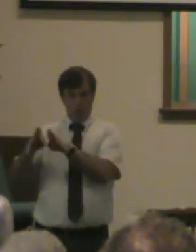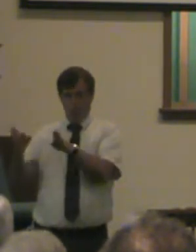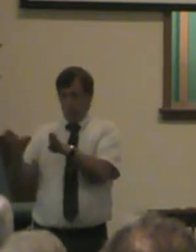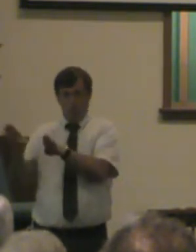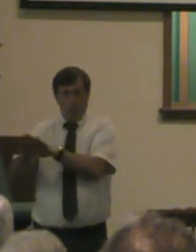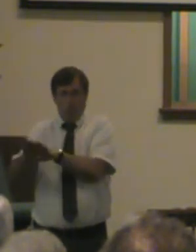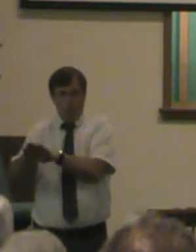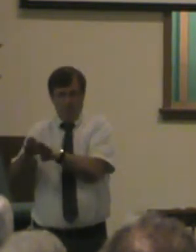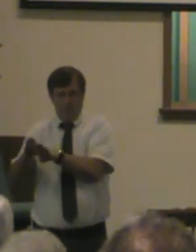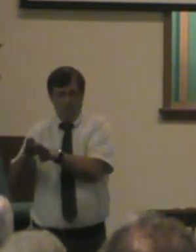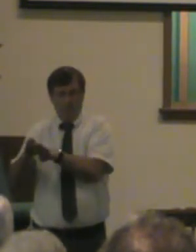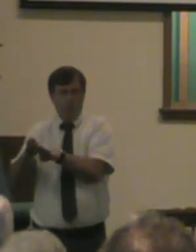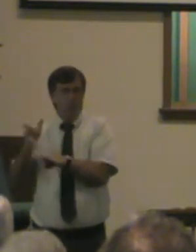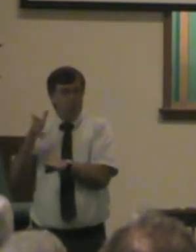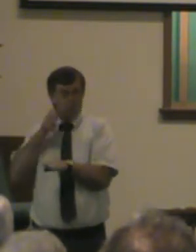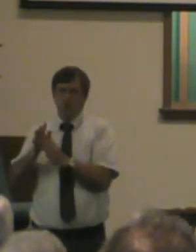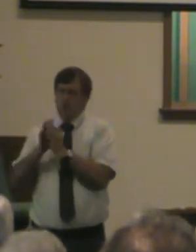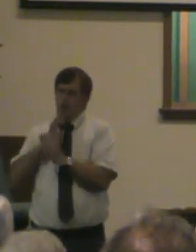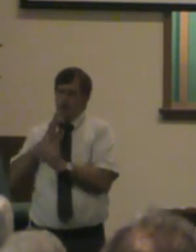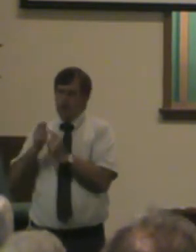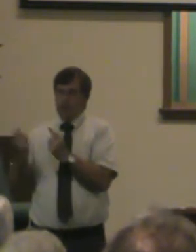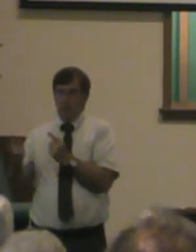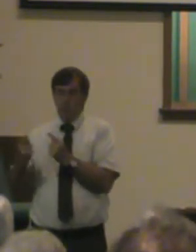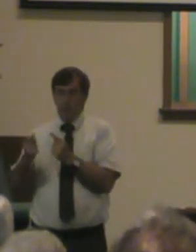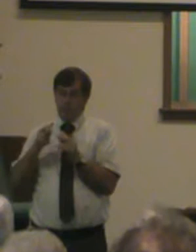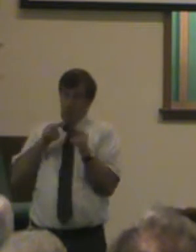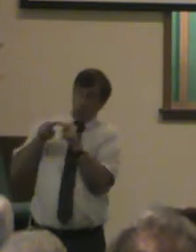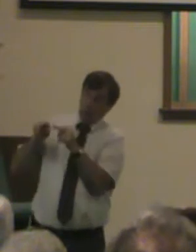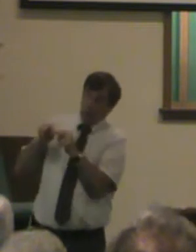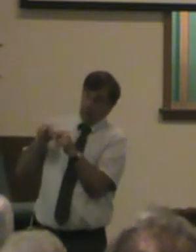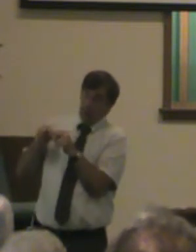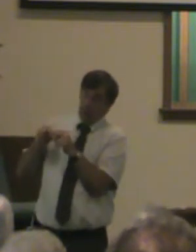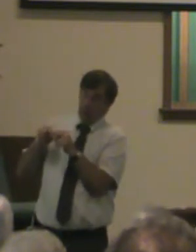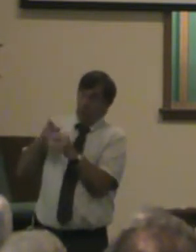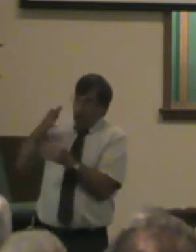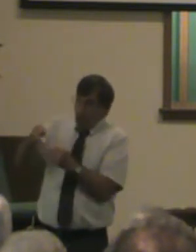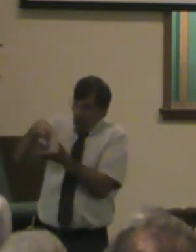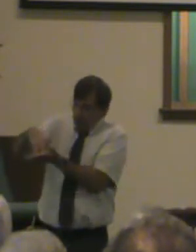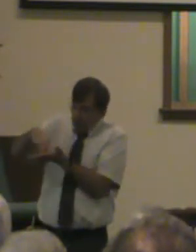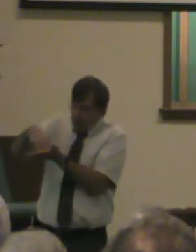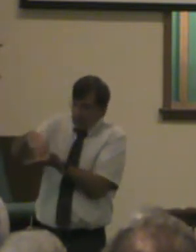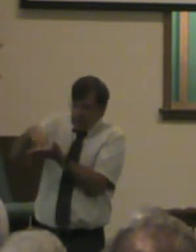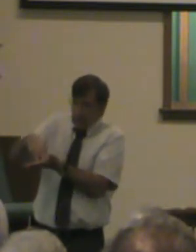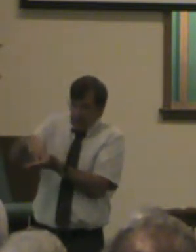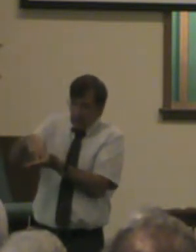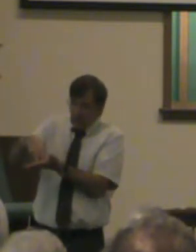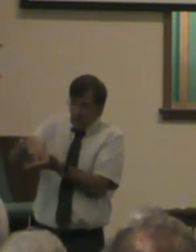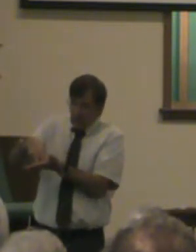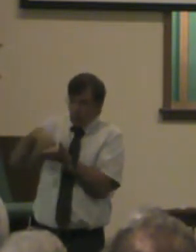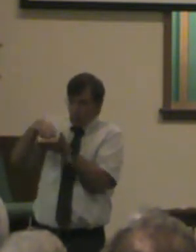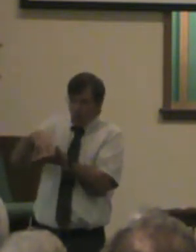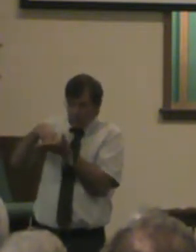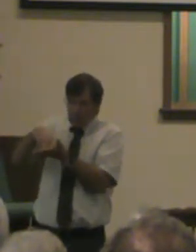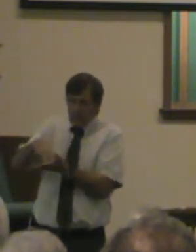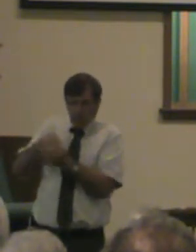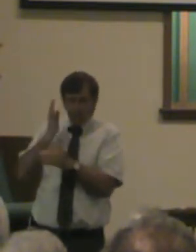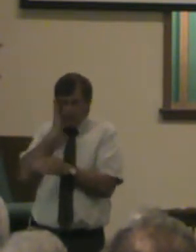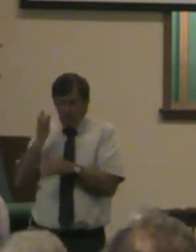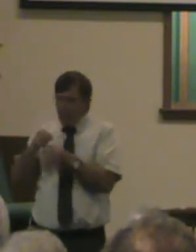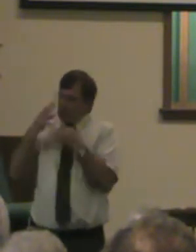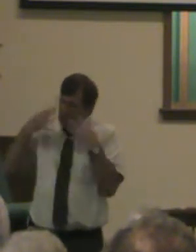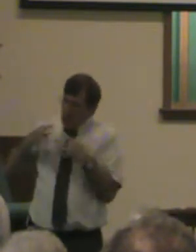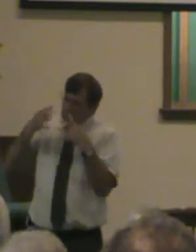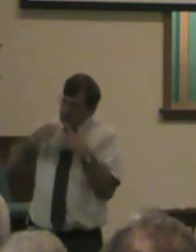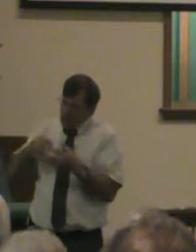We heard you talking to somebody. We peeked in. And there you were on your knees. You were on your knees on side your bed, and you were